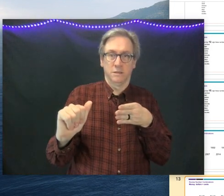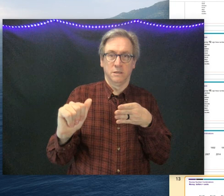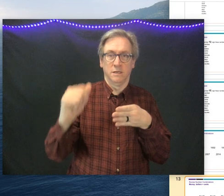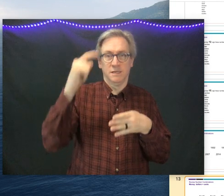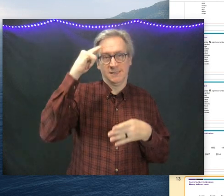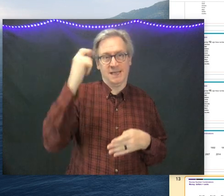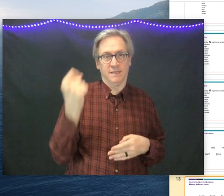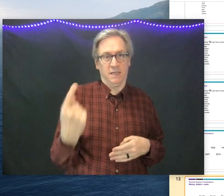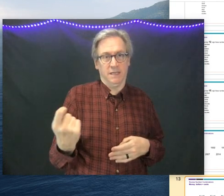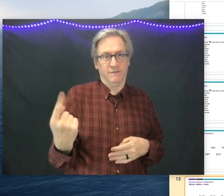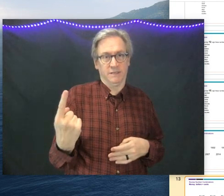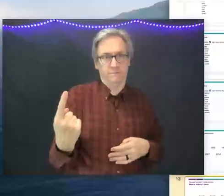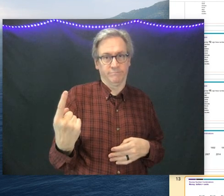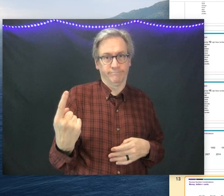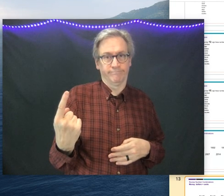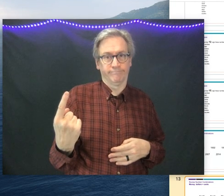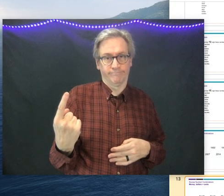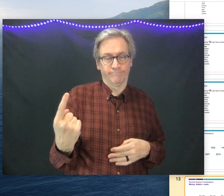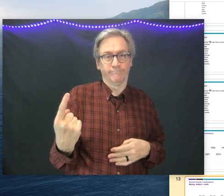$6, cent 11.